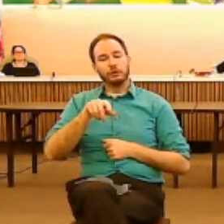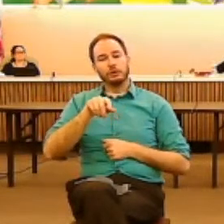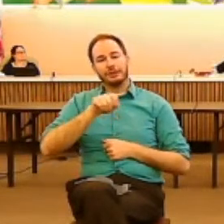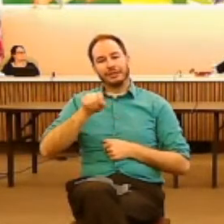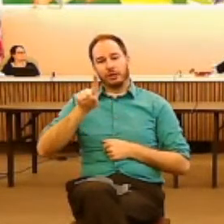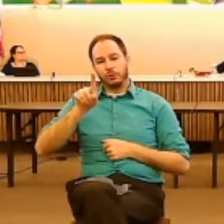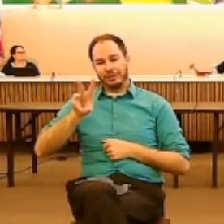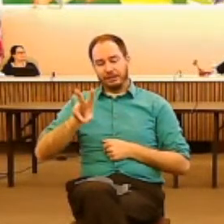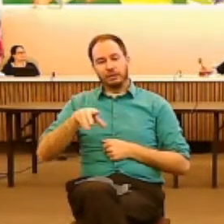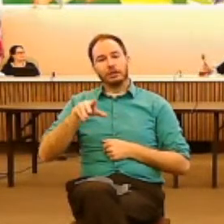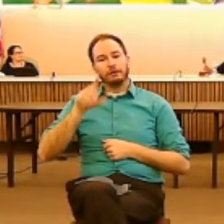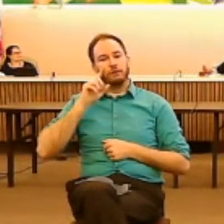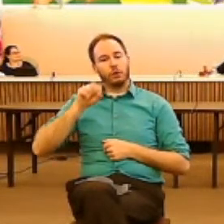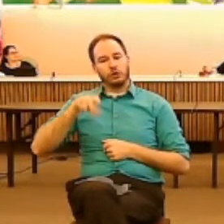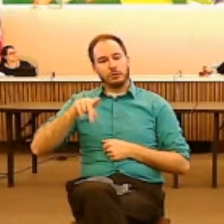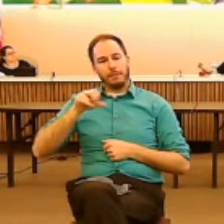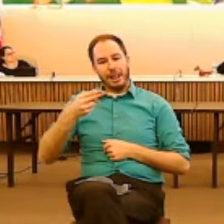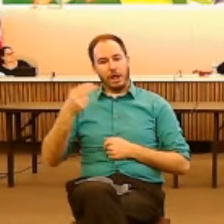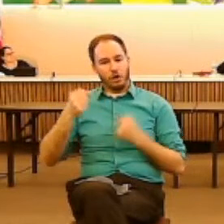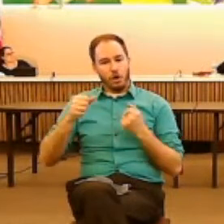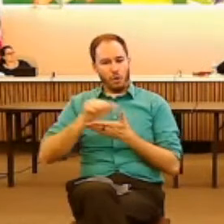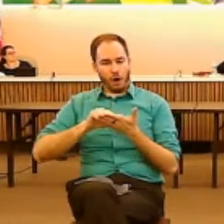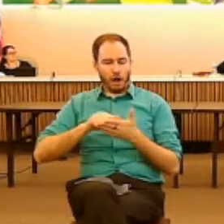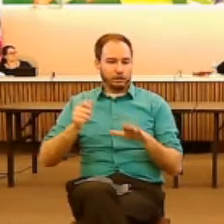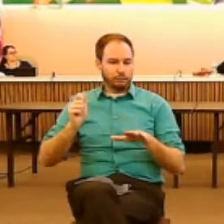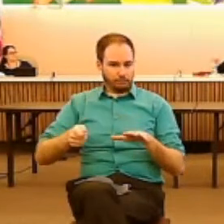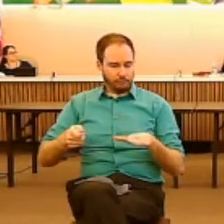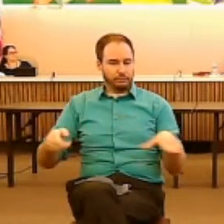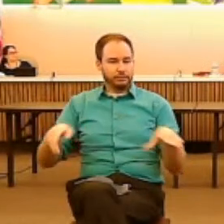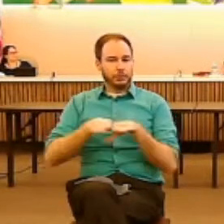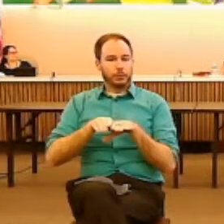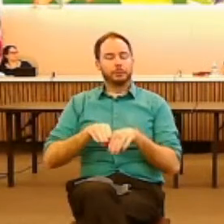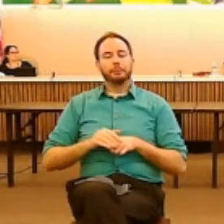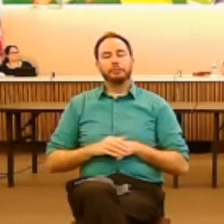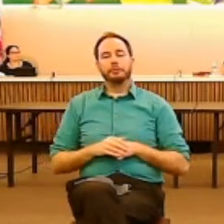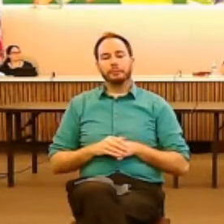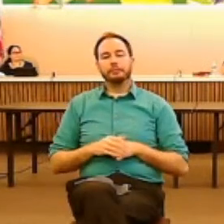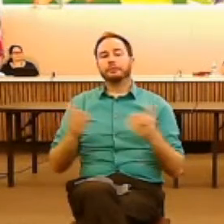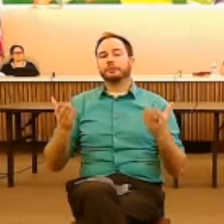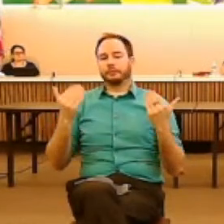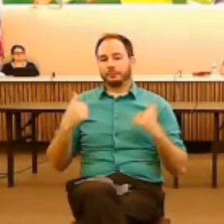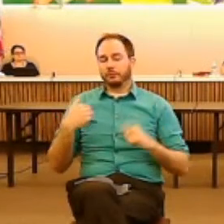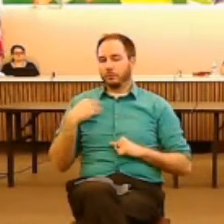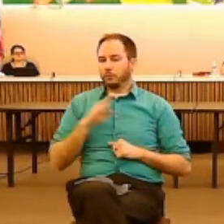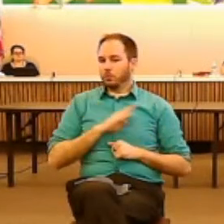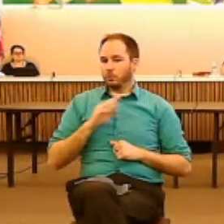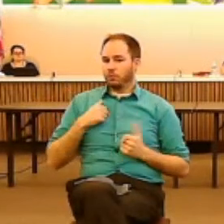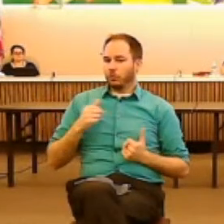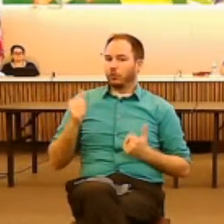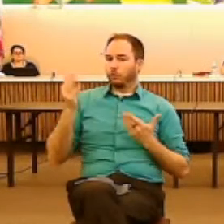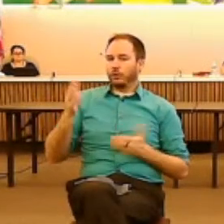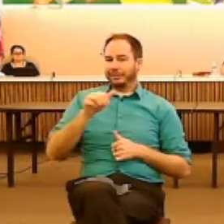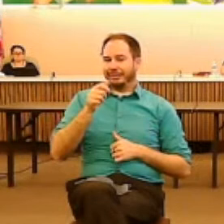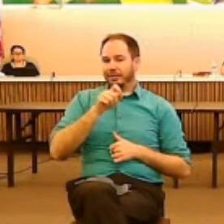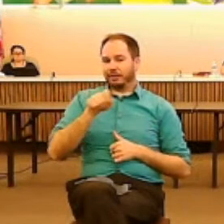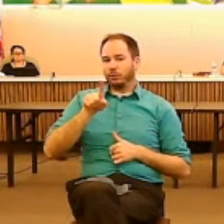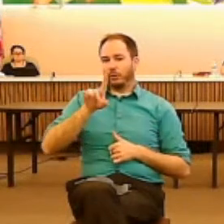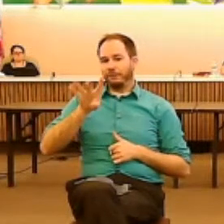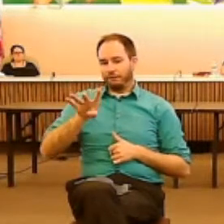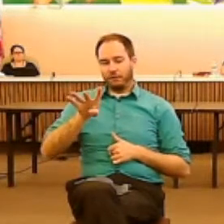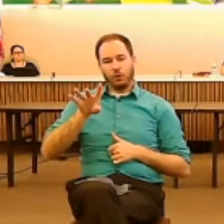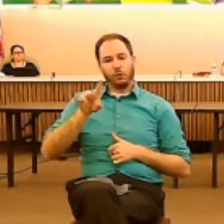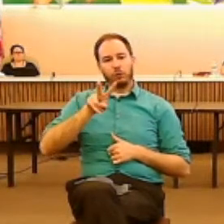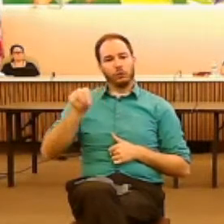2022-16 Splash Car Wash. Okay. Fellow board members, I have resolution